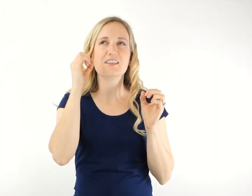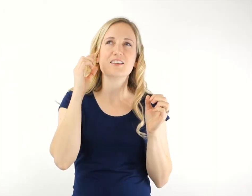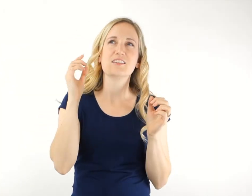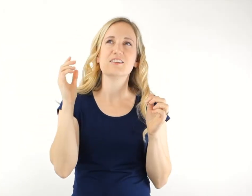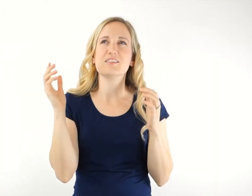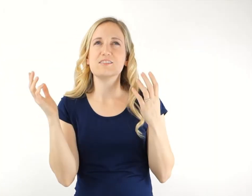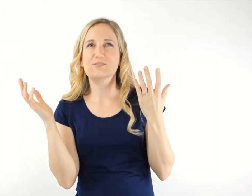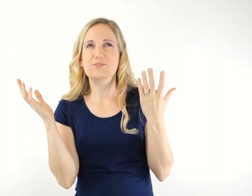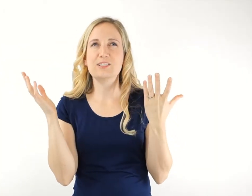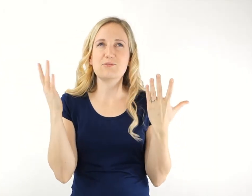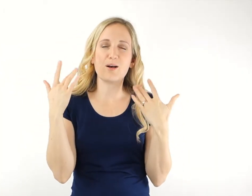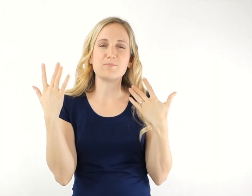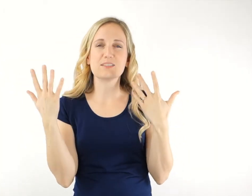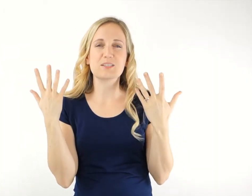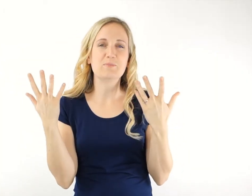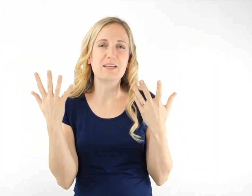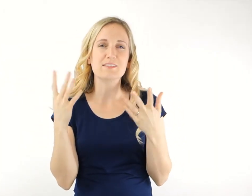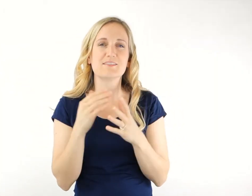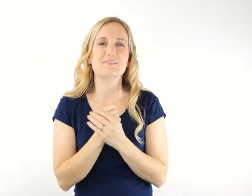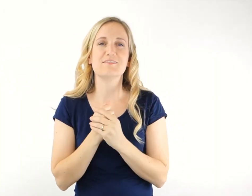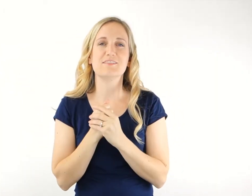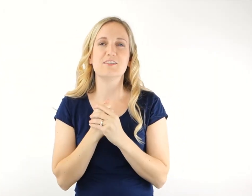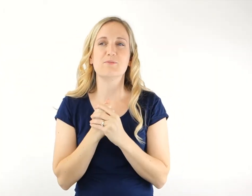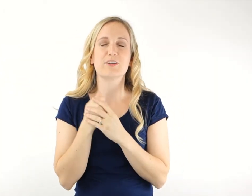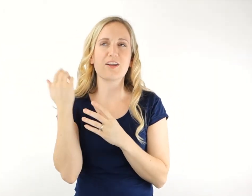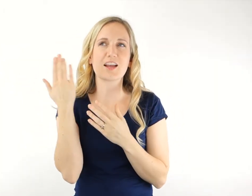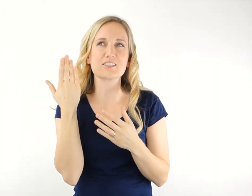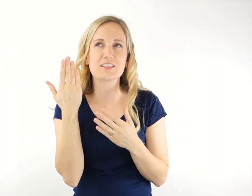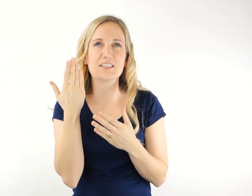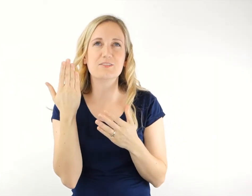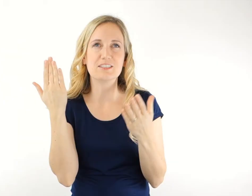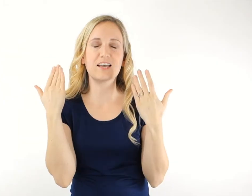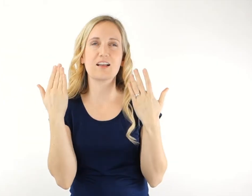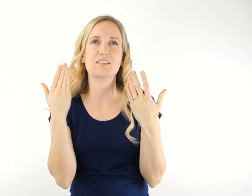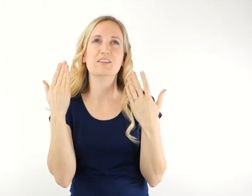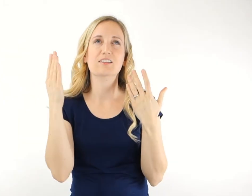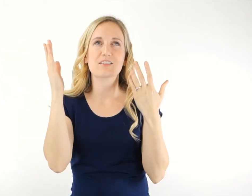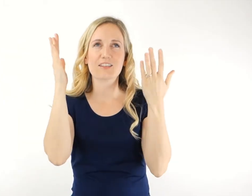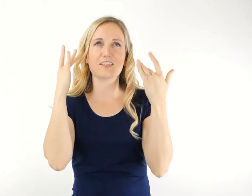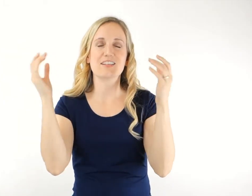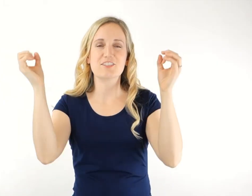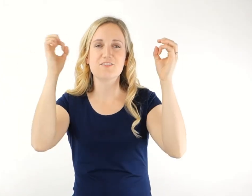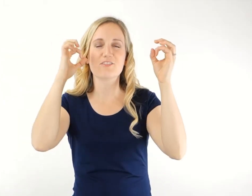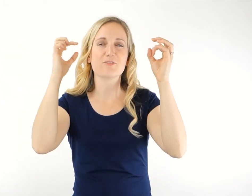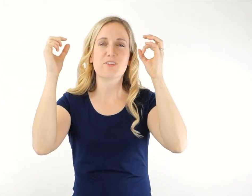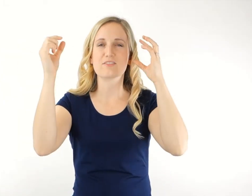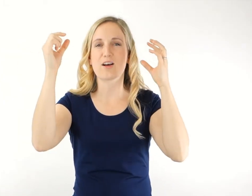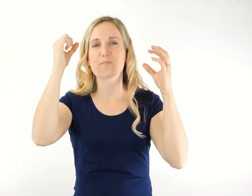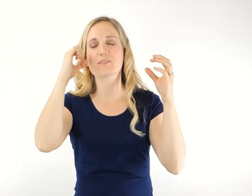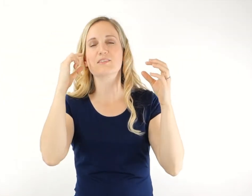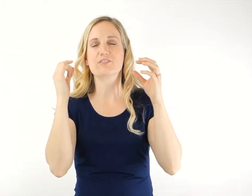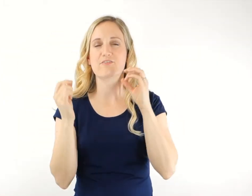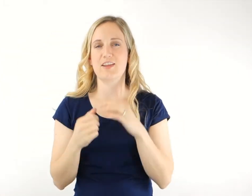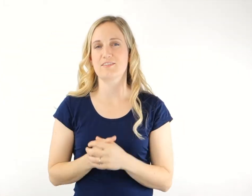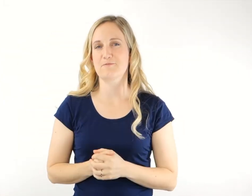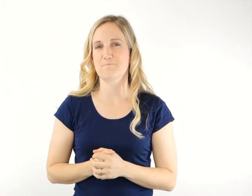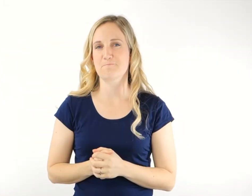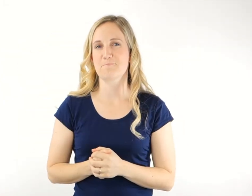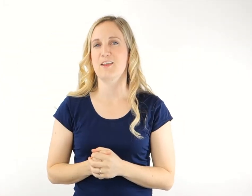like raindrops, little bit, where you can tell that each individual raindrop is on your face.